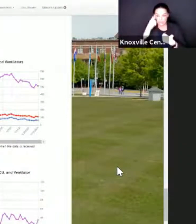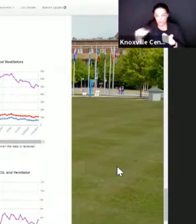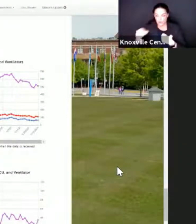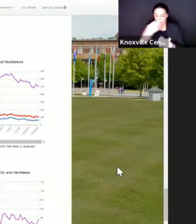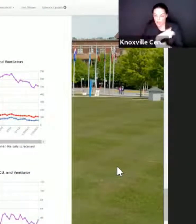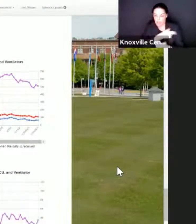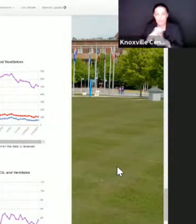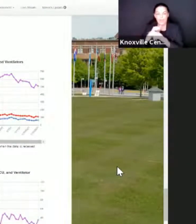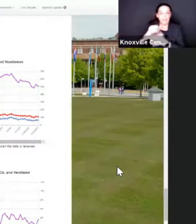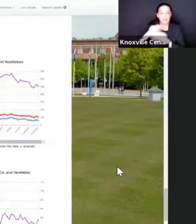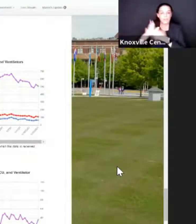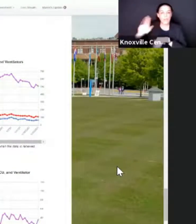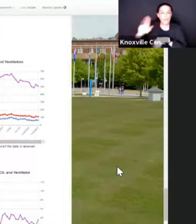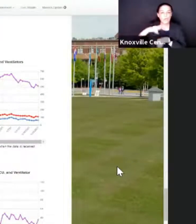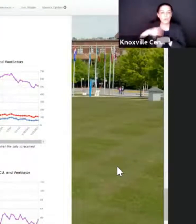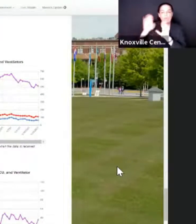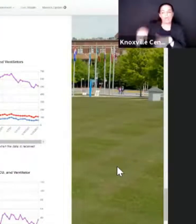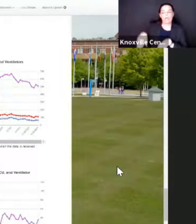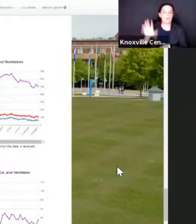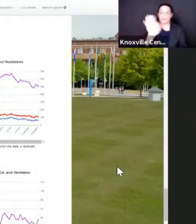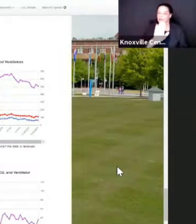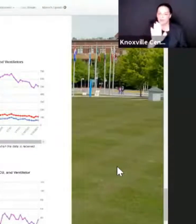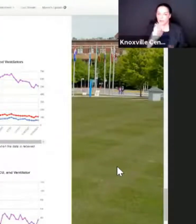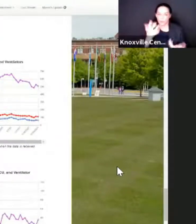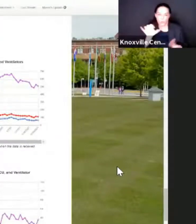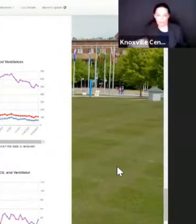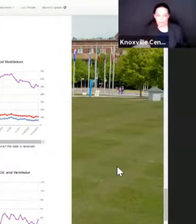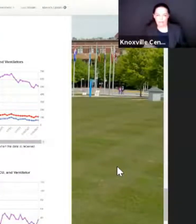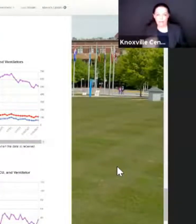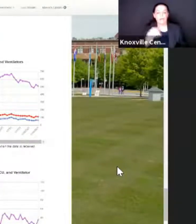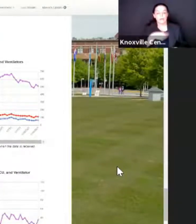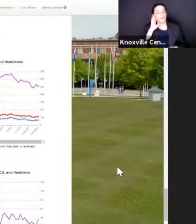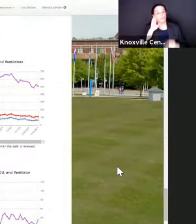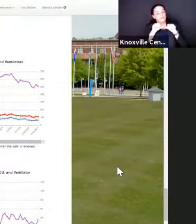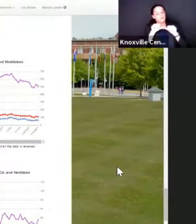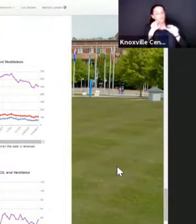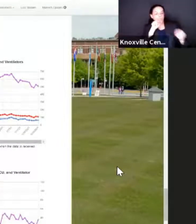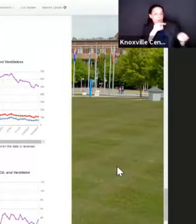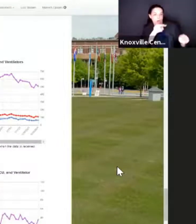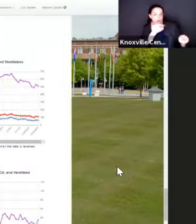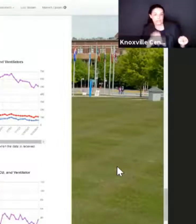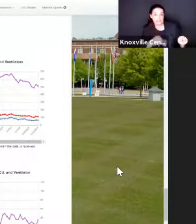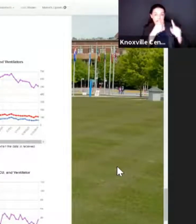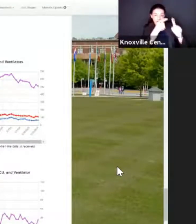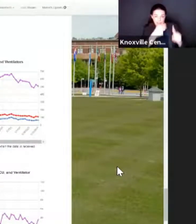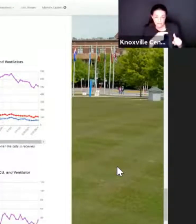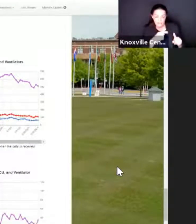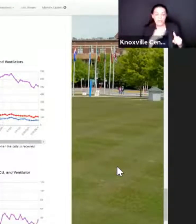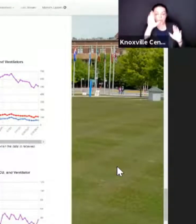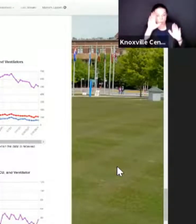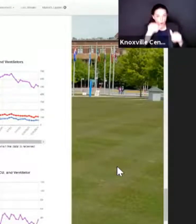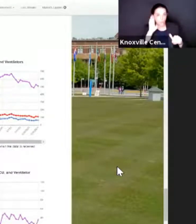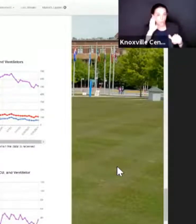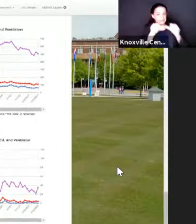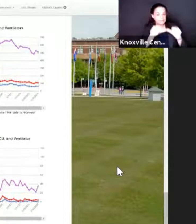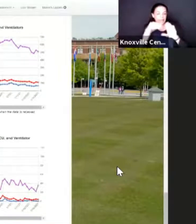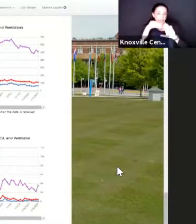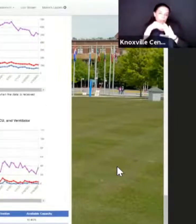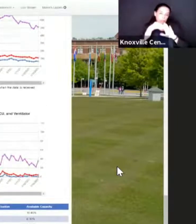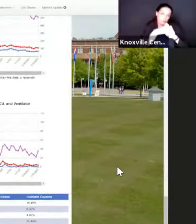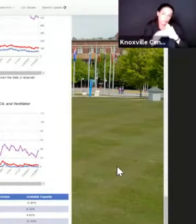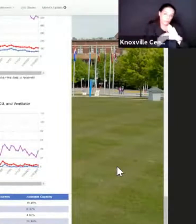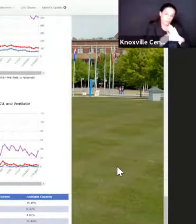So we want to make sure that people understand that. We will continue to keep our eyes on this benchmark and hope to continue to see it trend downwards.